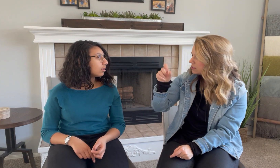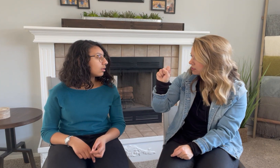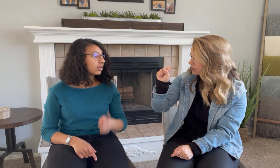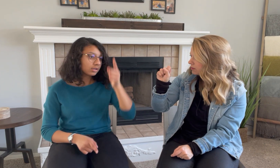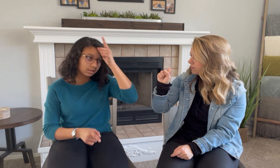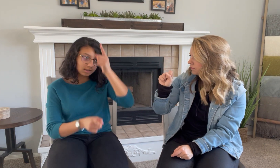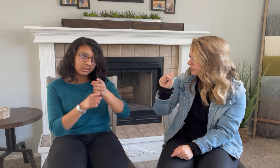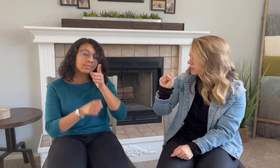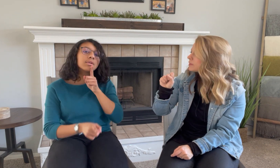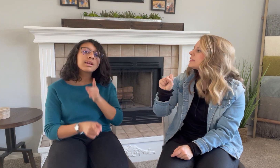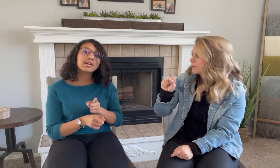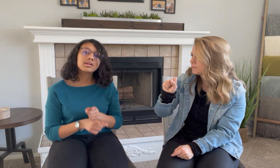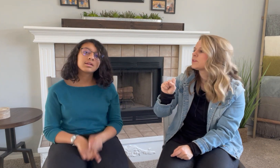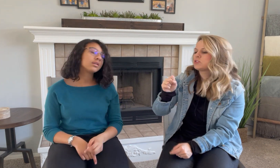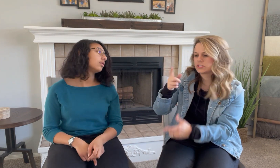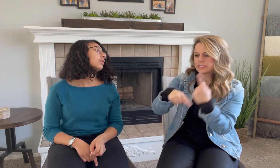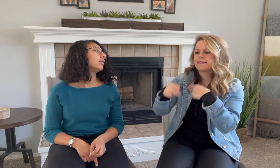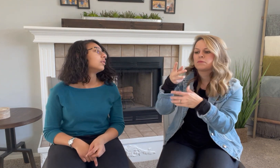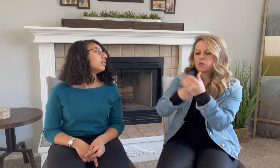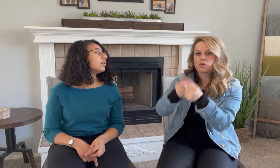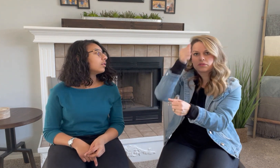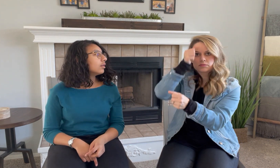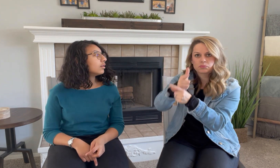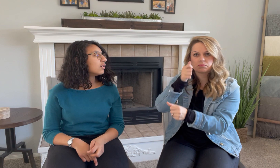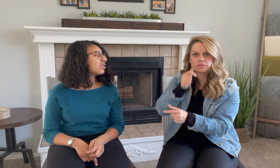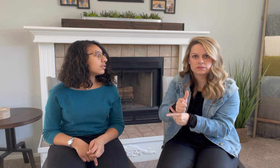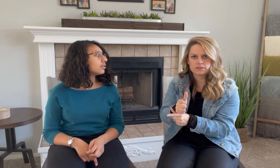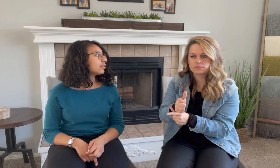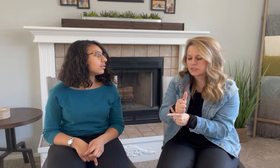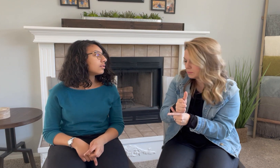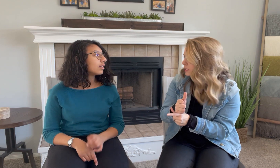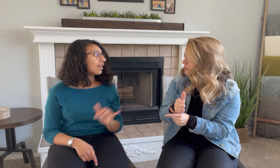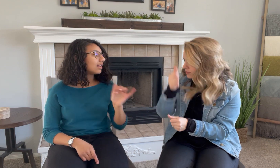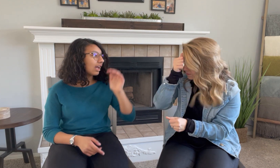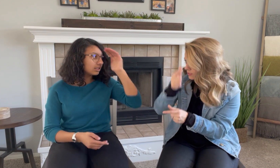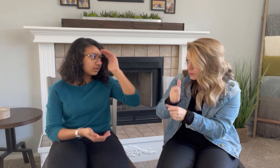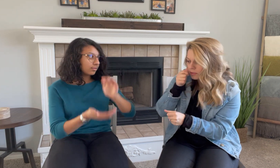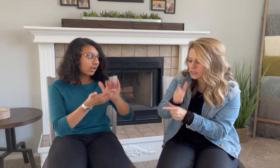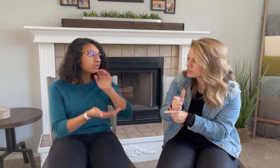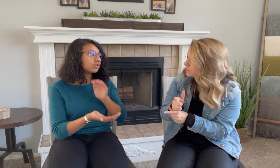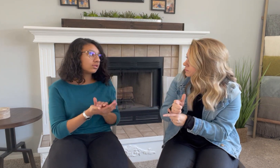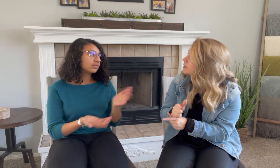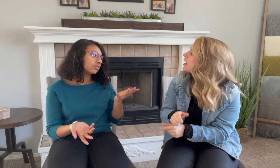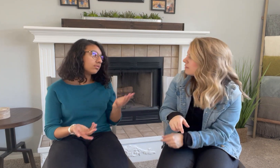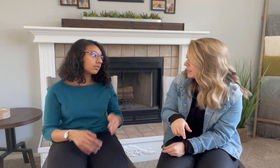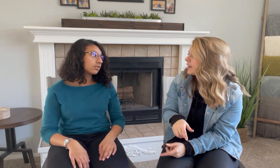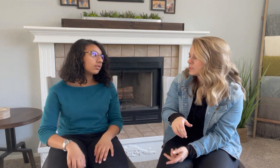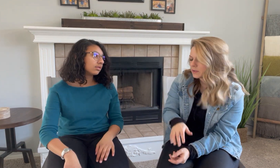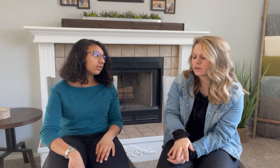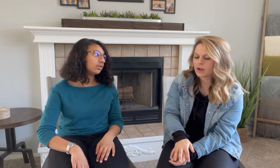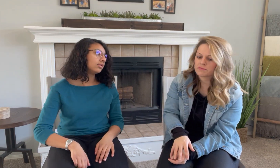siblings, yep, you just sign them both. Siblings. Yeah, like husband and wife, like